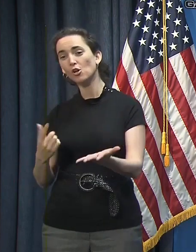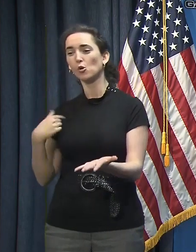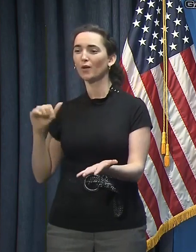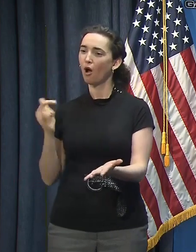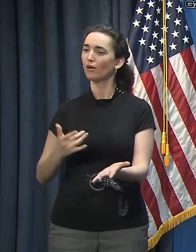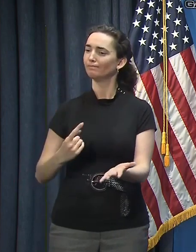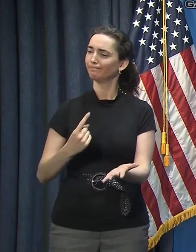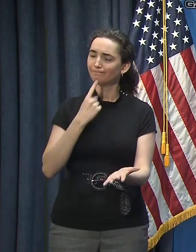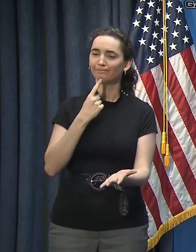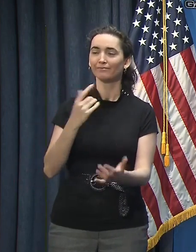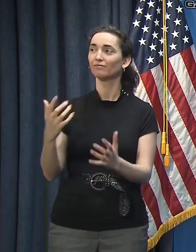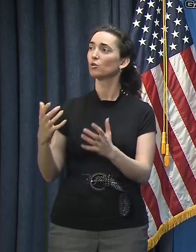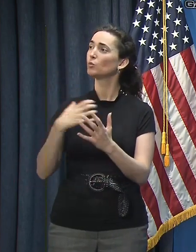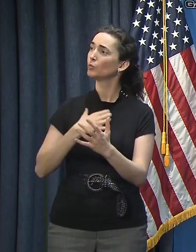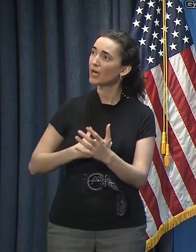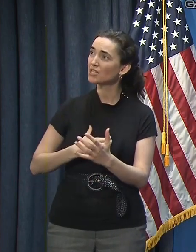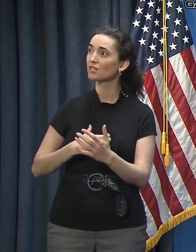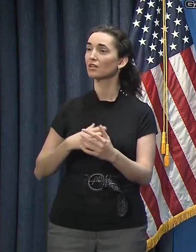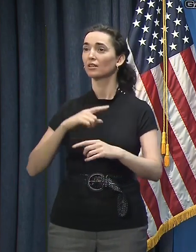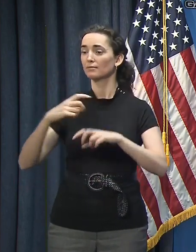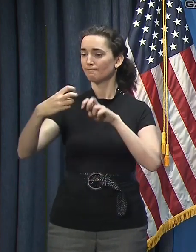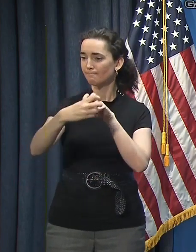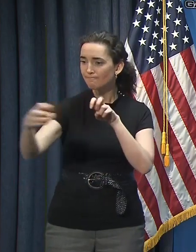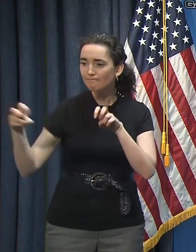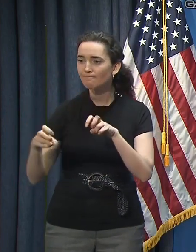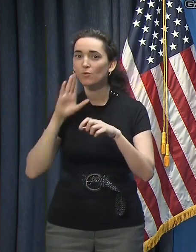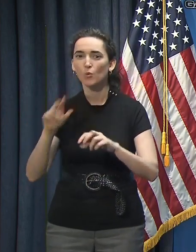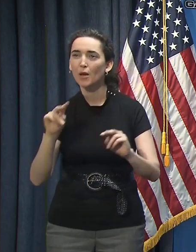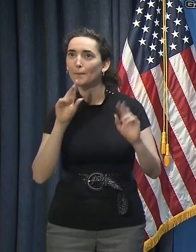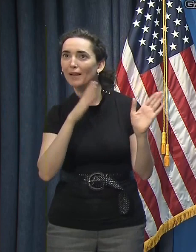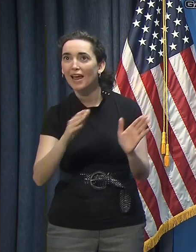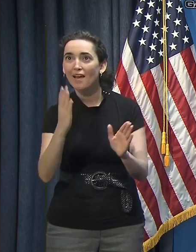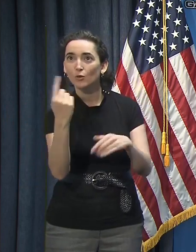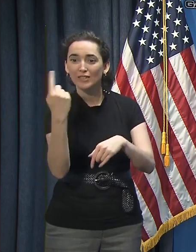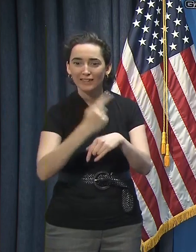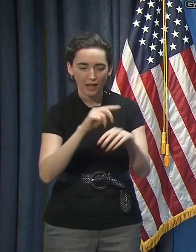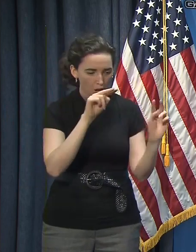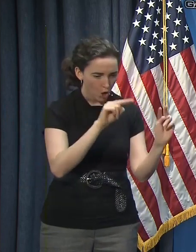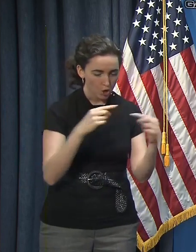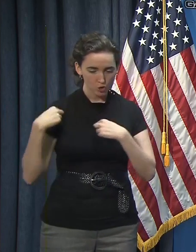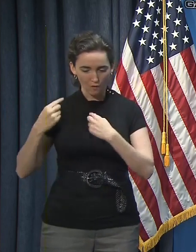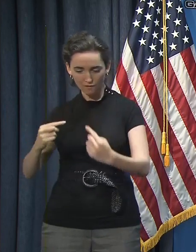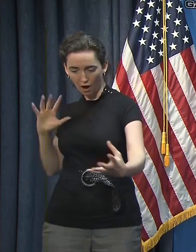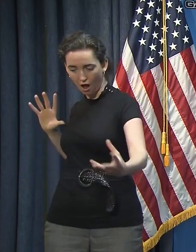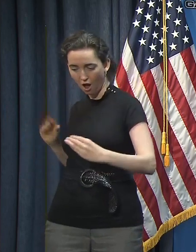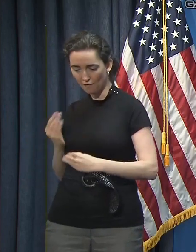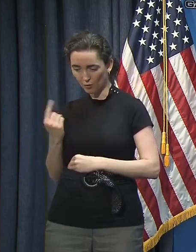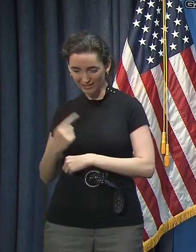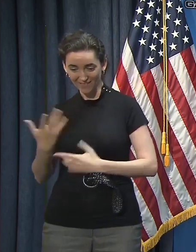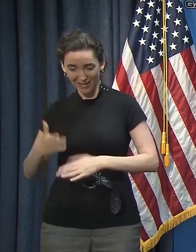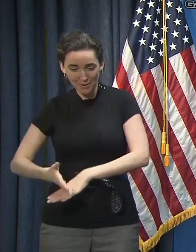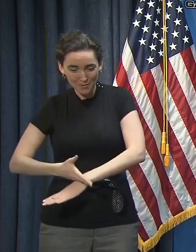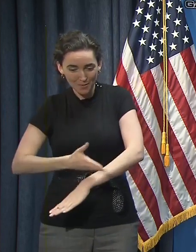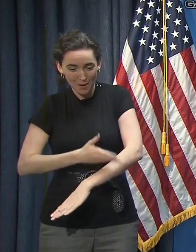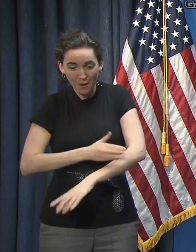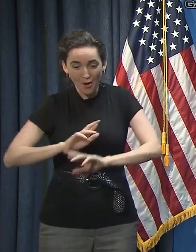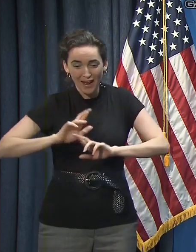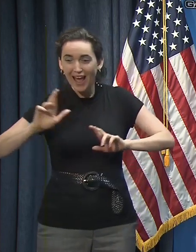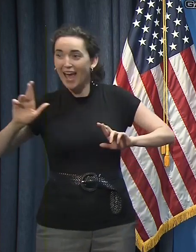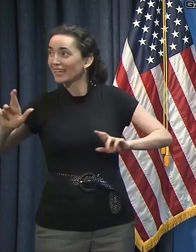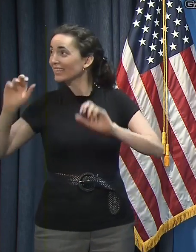were all hoping that when we sat down and looked at the 14 days worth of data, that we would have improved to the point where we